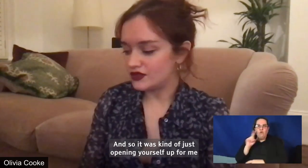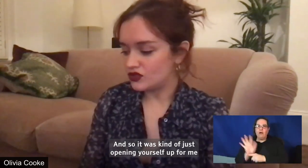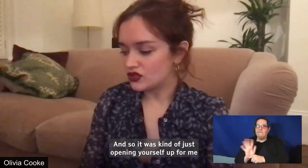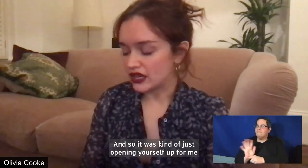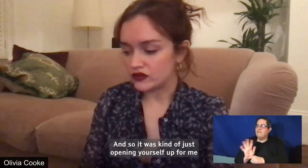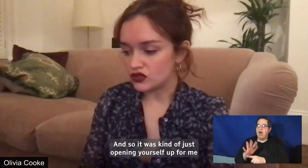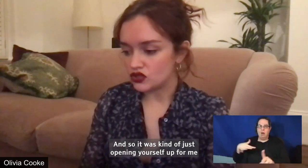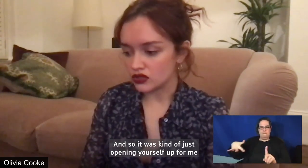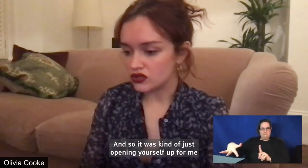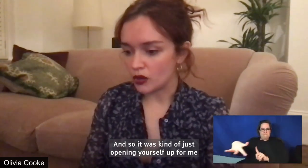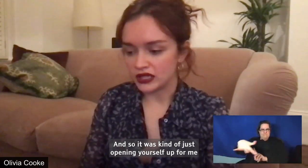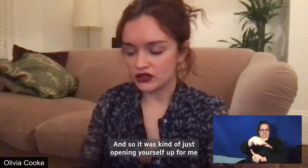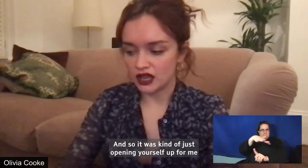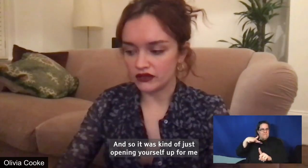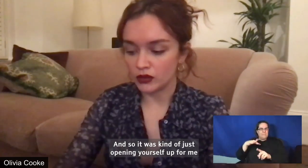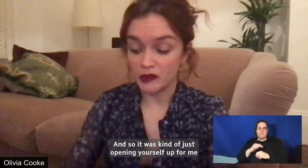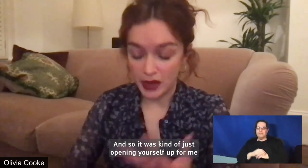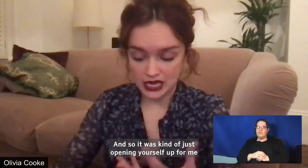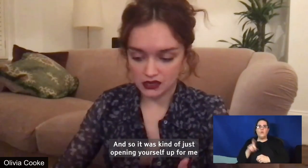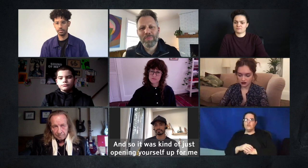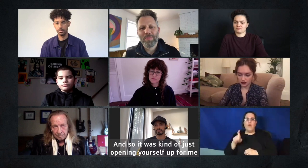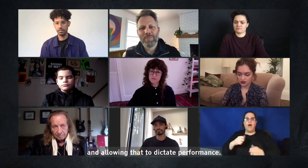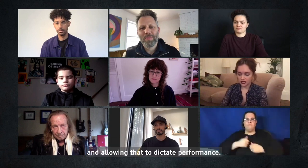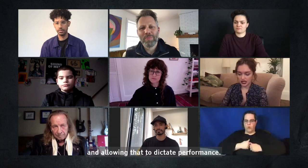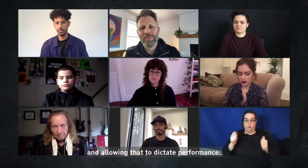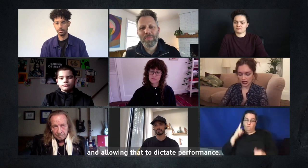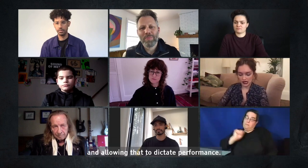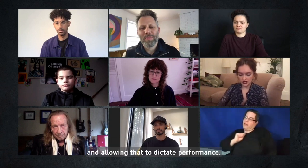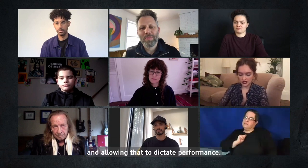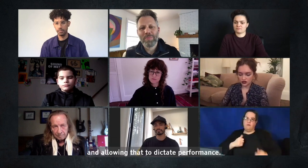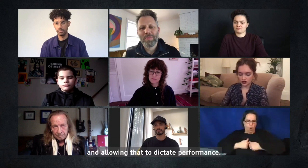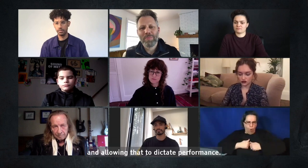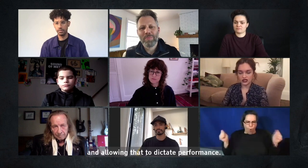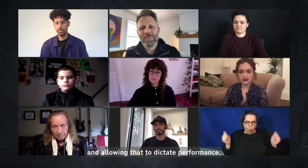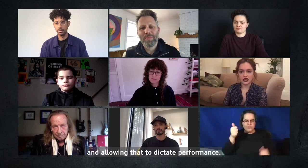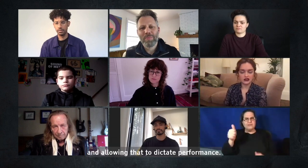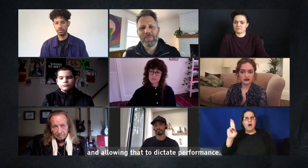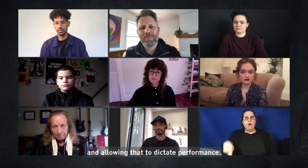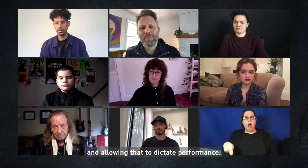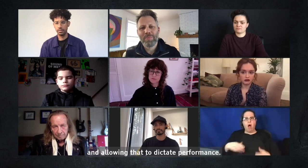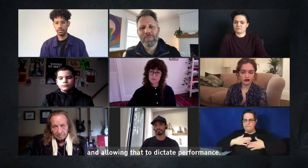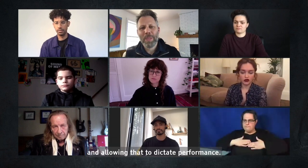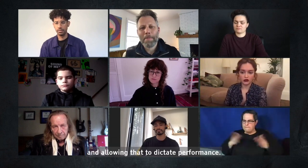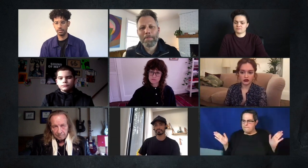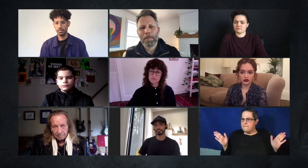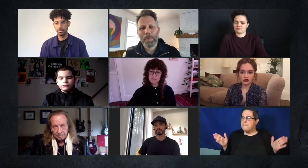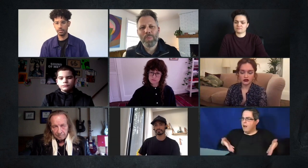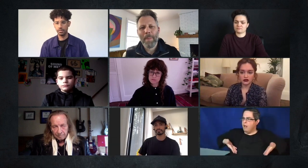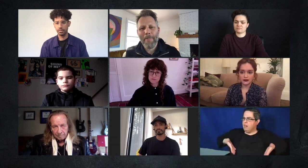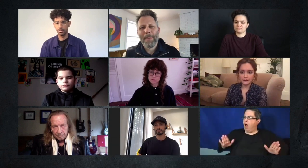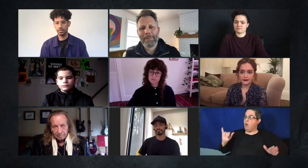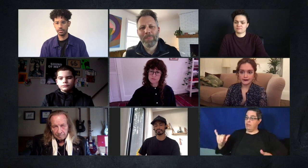it was kind of just opening yourself up for me and allowing that to dictate